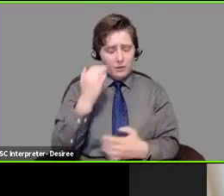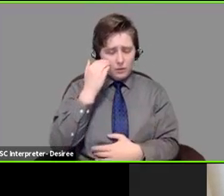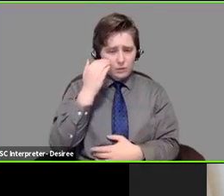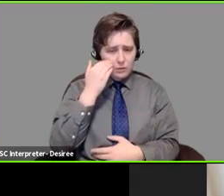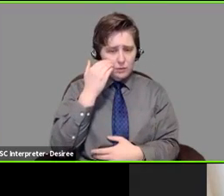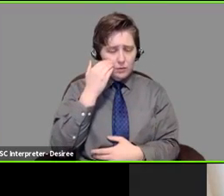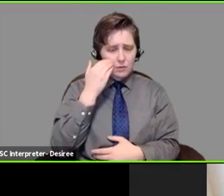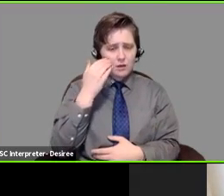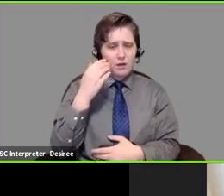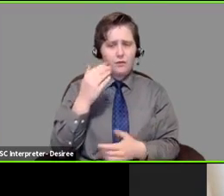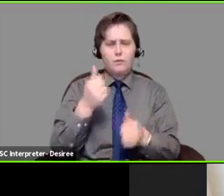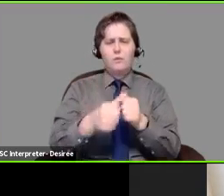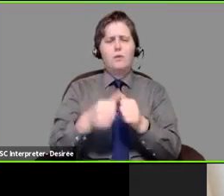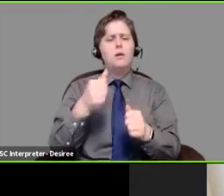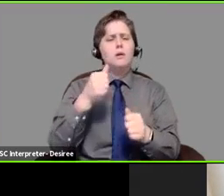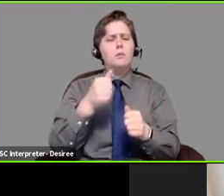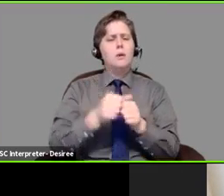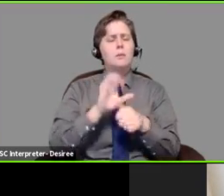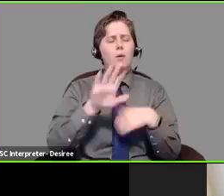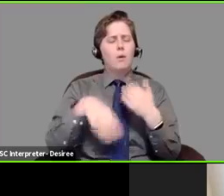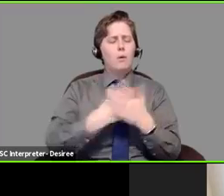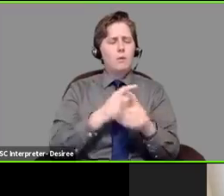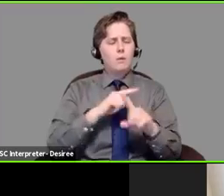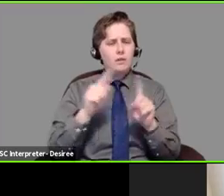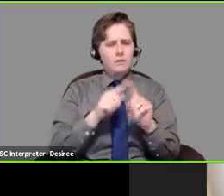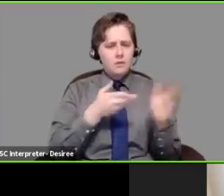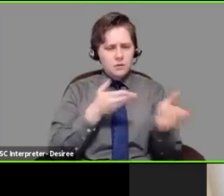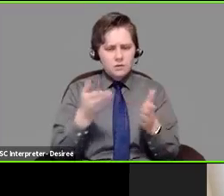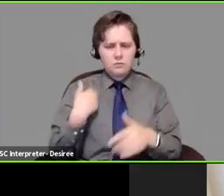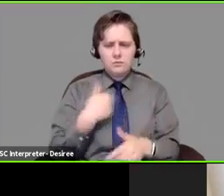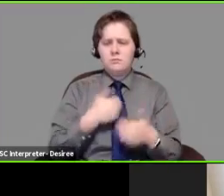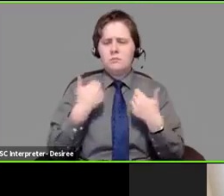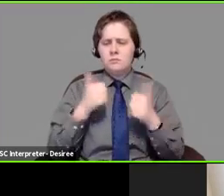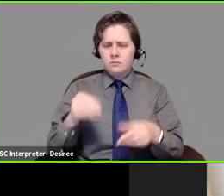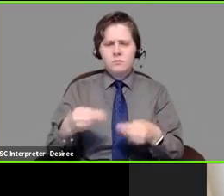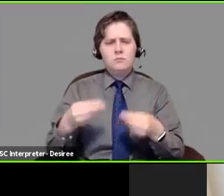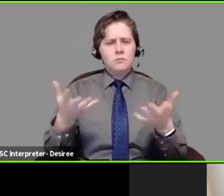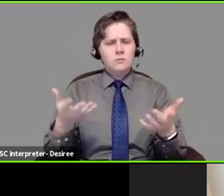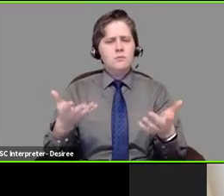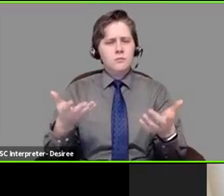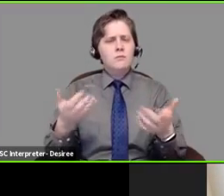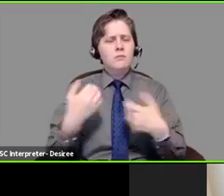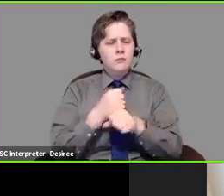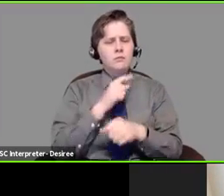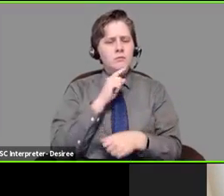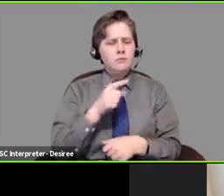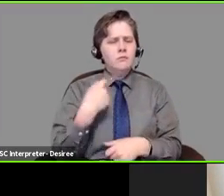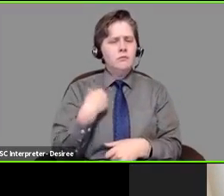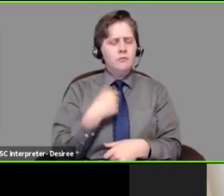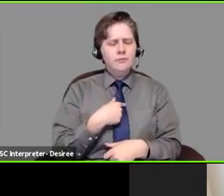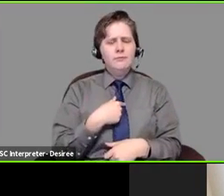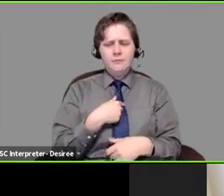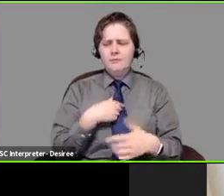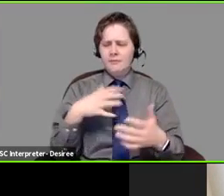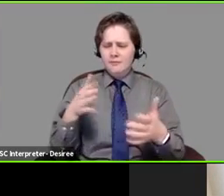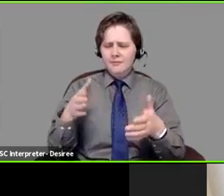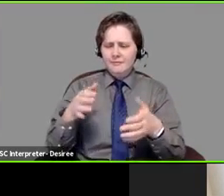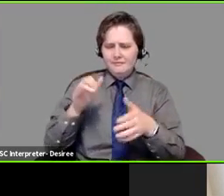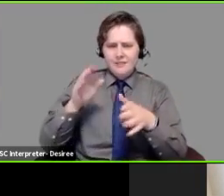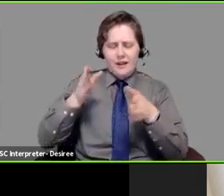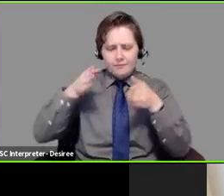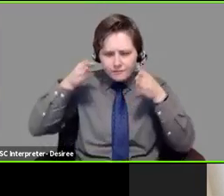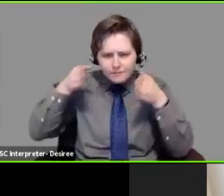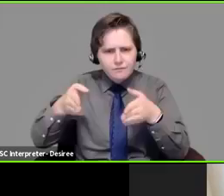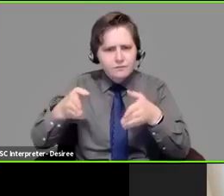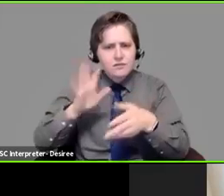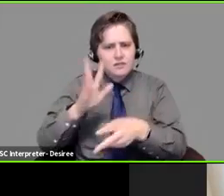of remembering all the services that we are trying to provide, making sure we are carving that attention out for young